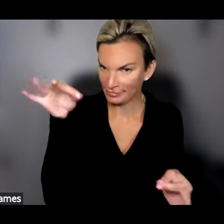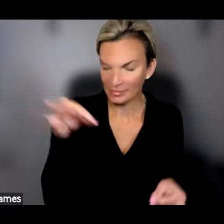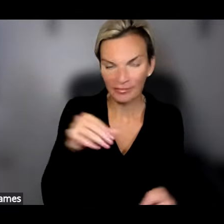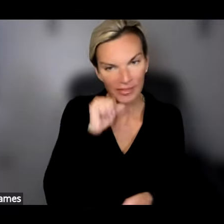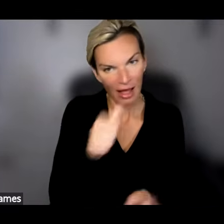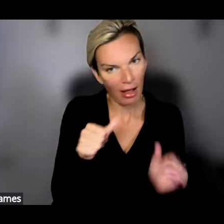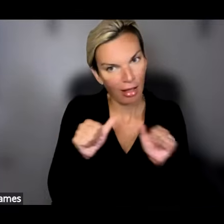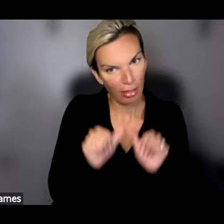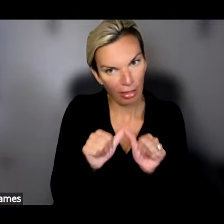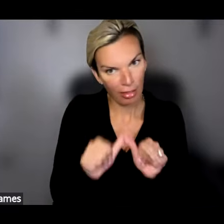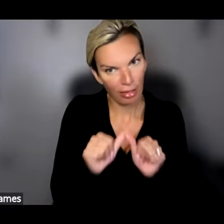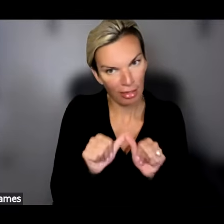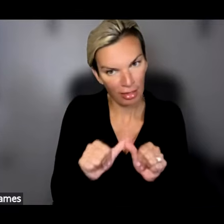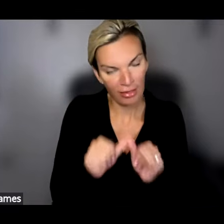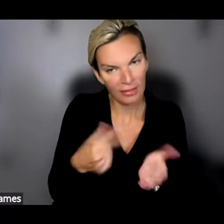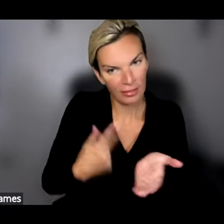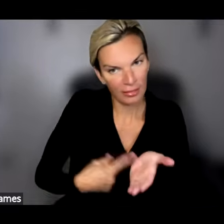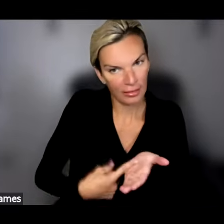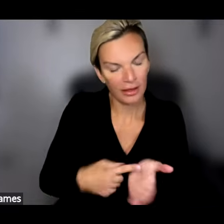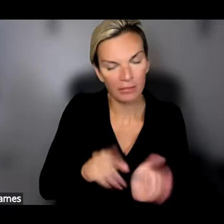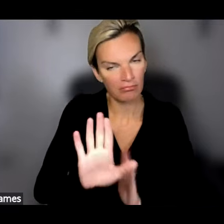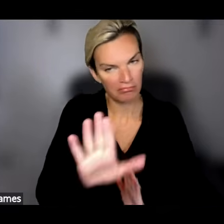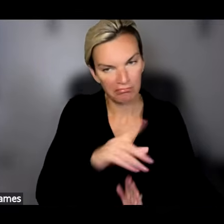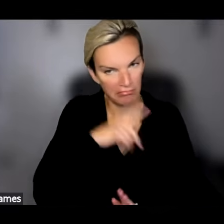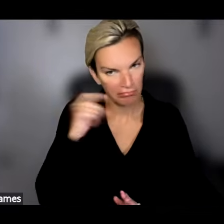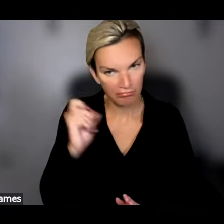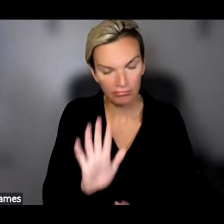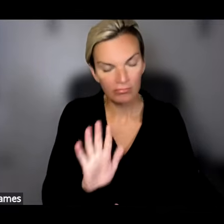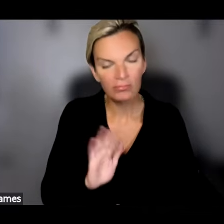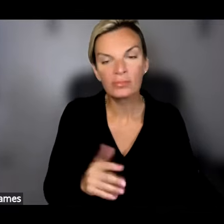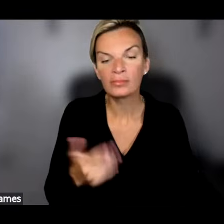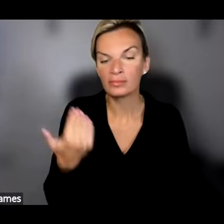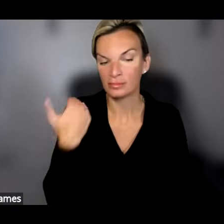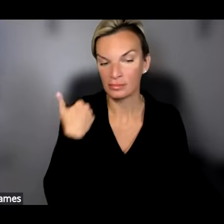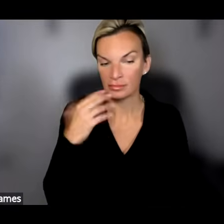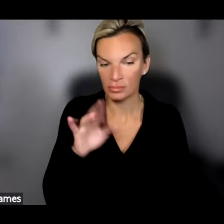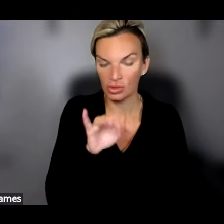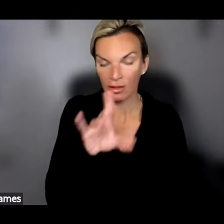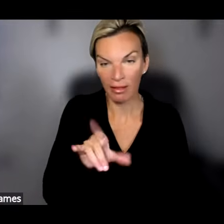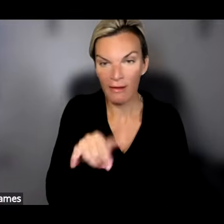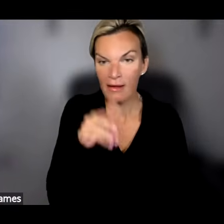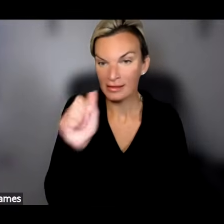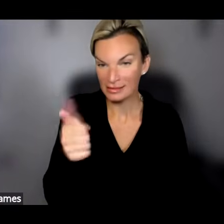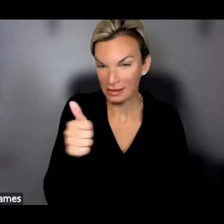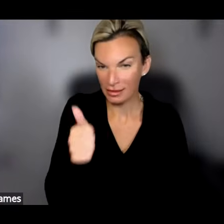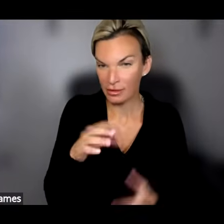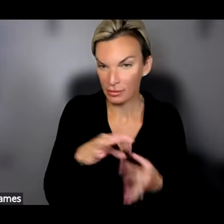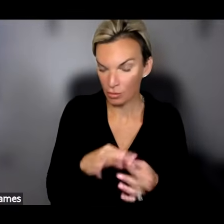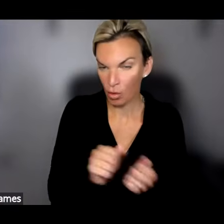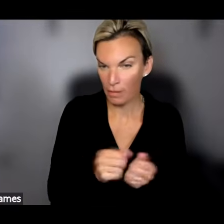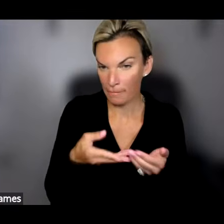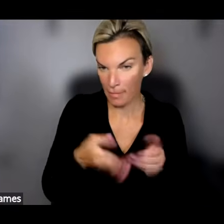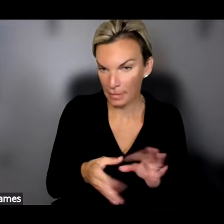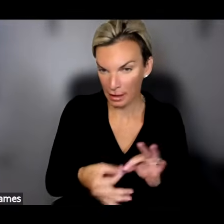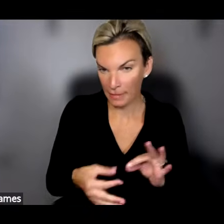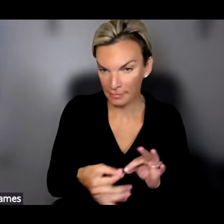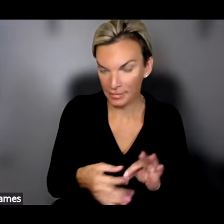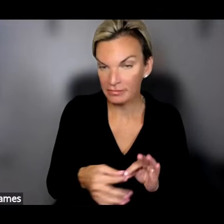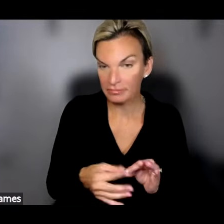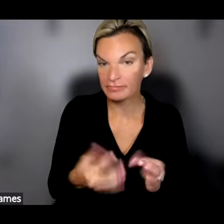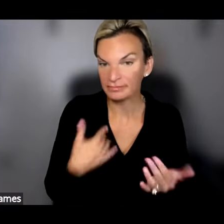But on July 10th, we submitted a public comment letter on the proposed ballot language, which I again present to you